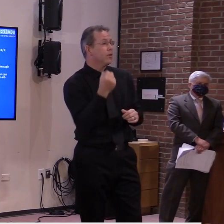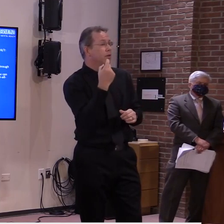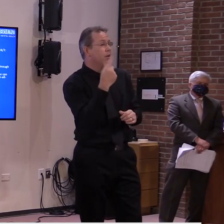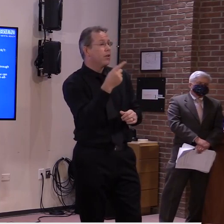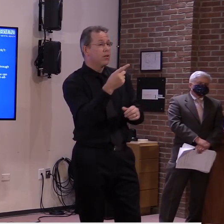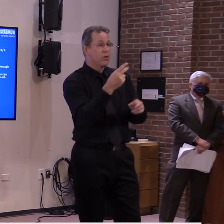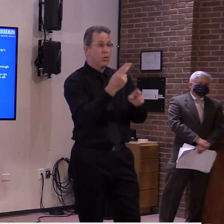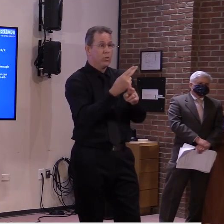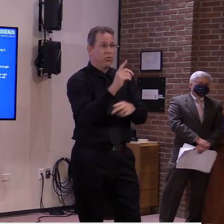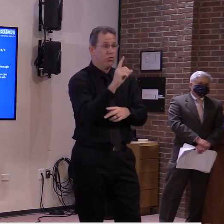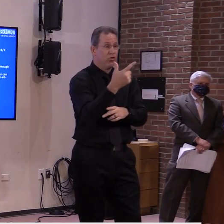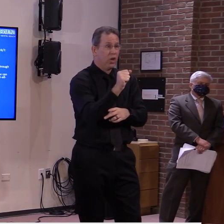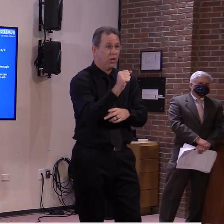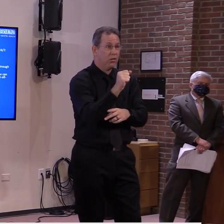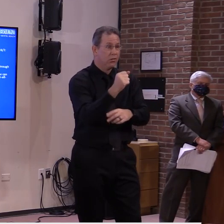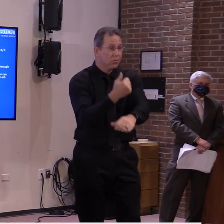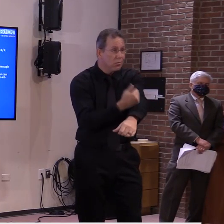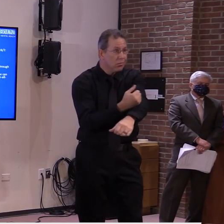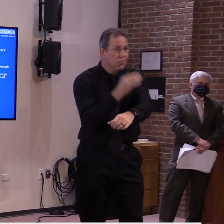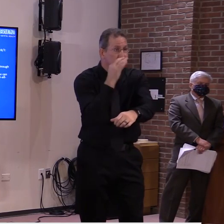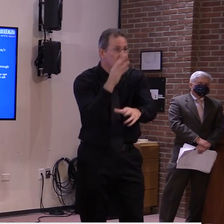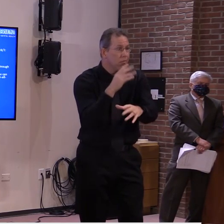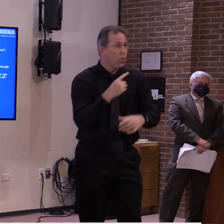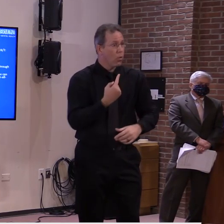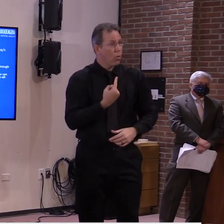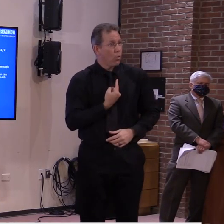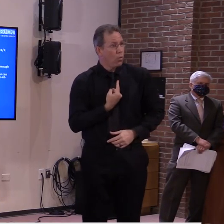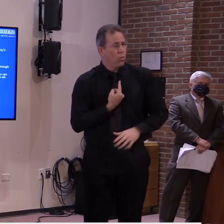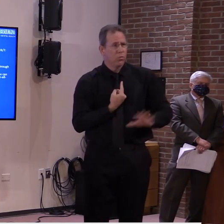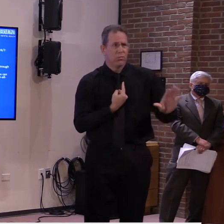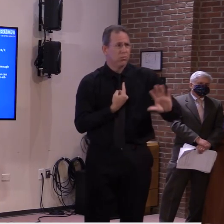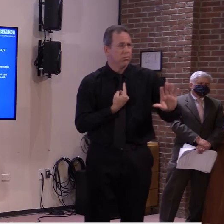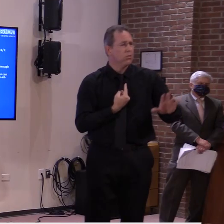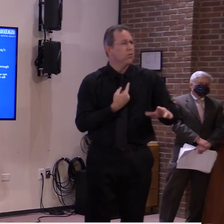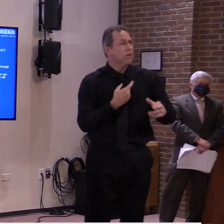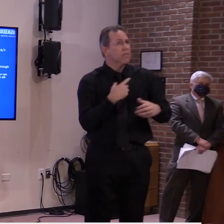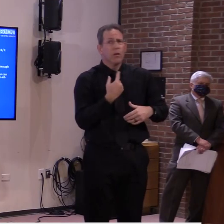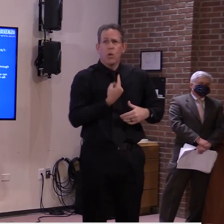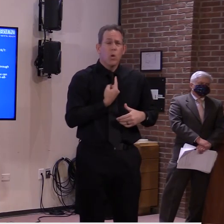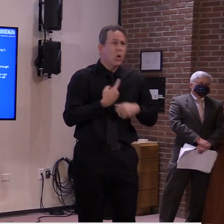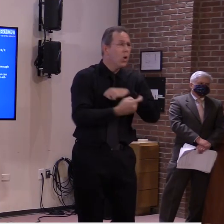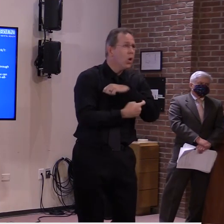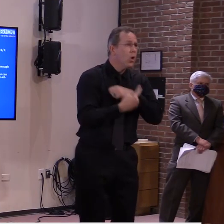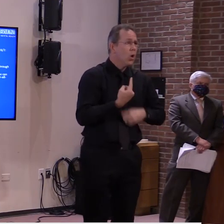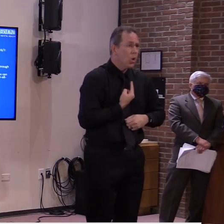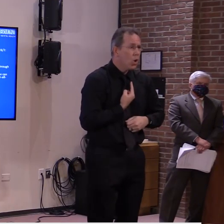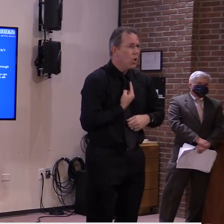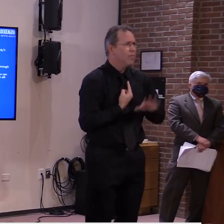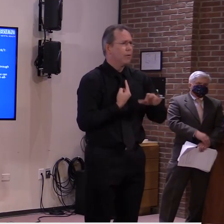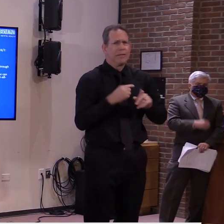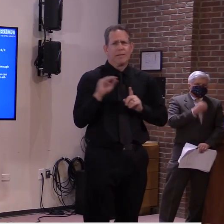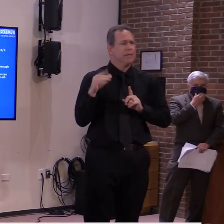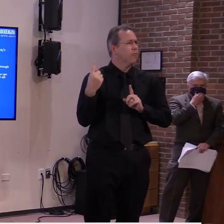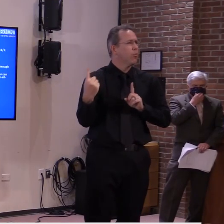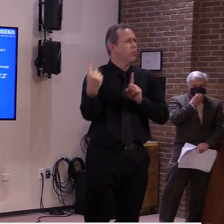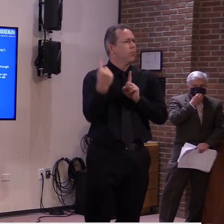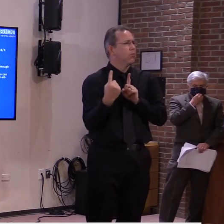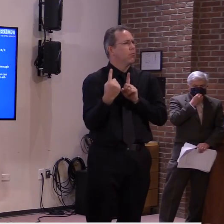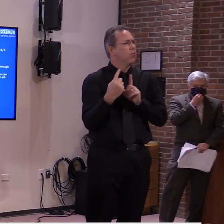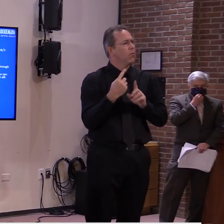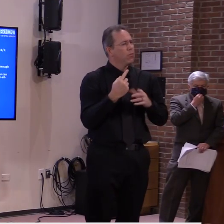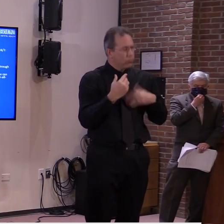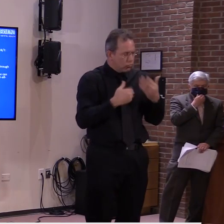of dying from an overdose. People in recovery may also be at a higher risk. If you know someone in recovery, please reach